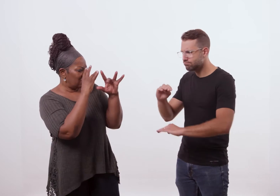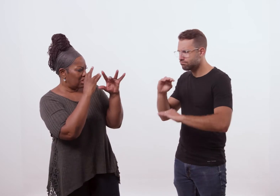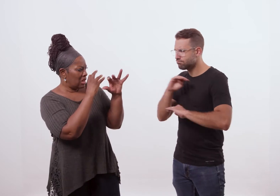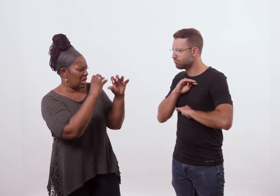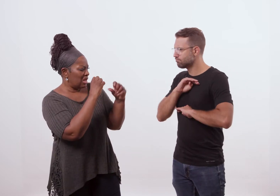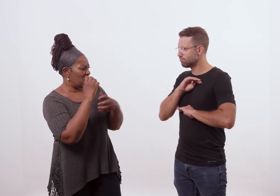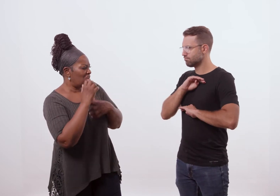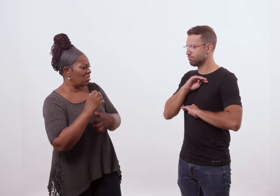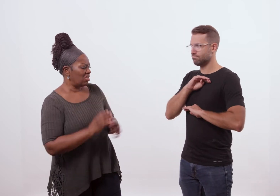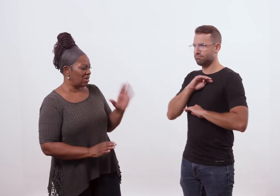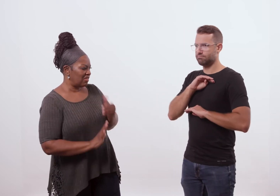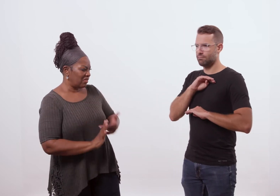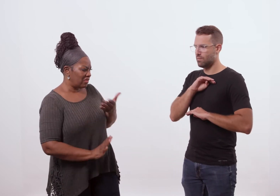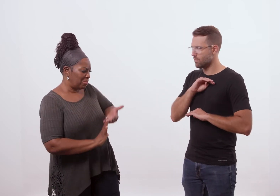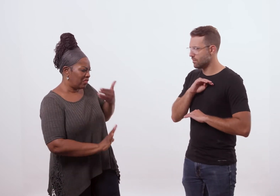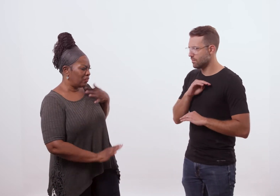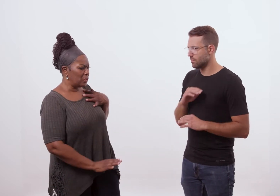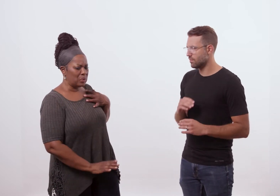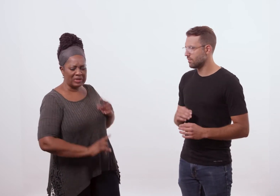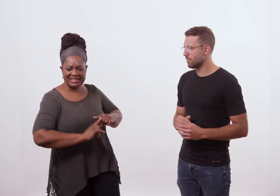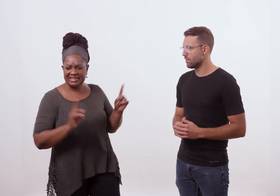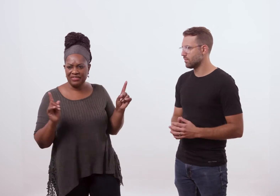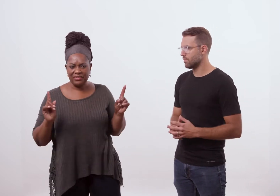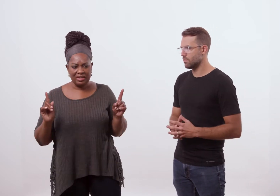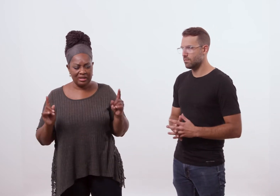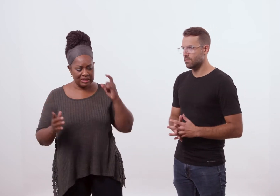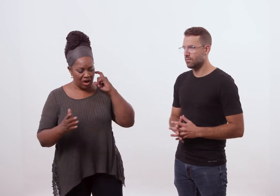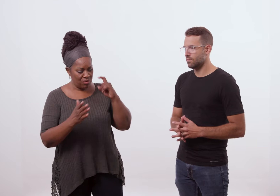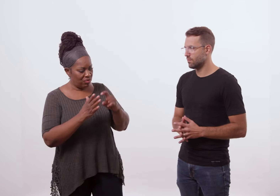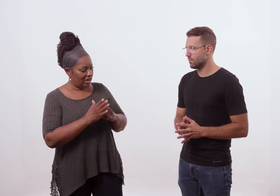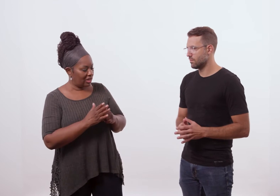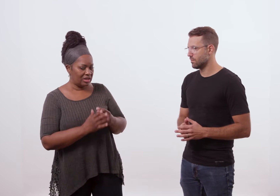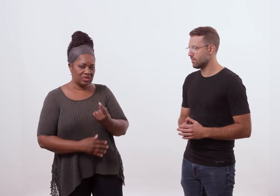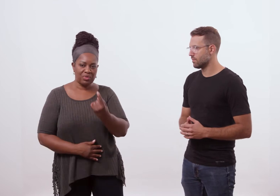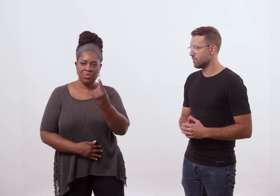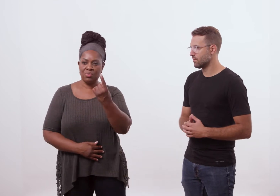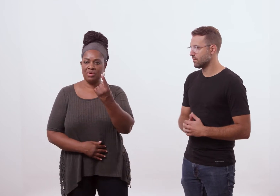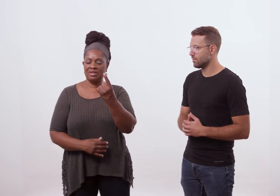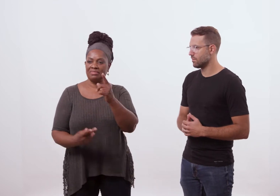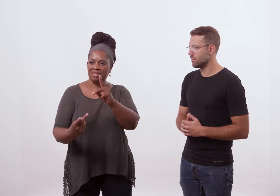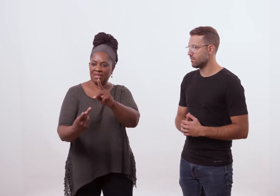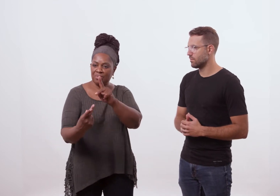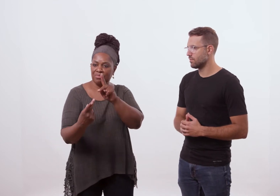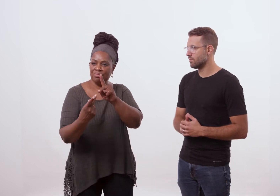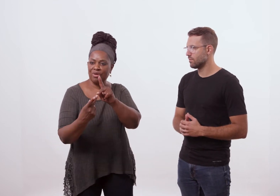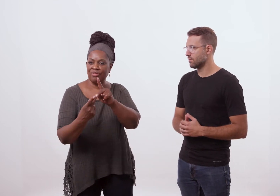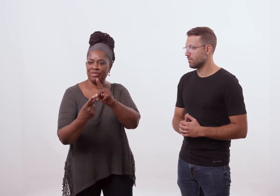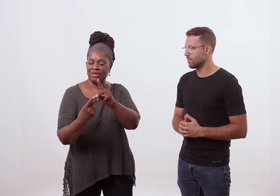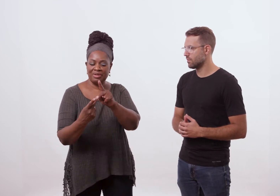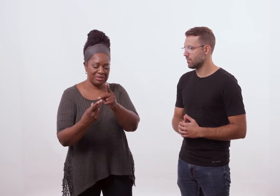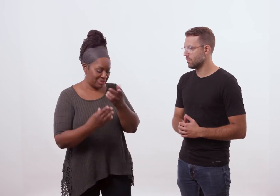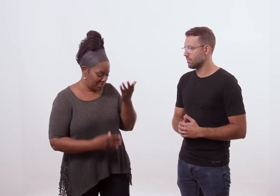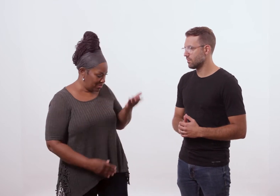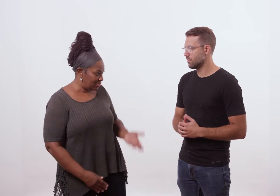never felt before. As you recognize the one, the perfect one, the